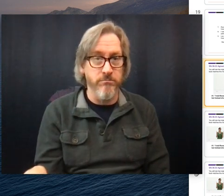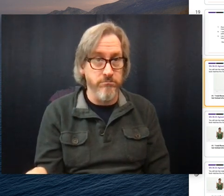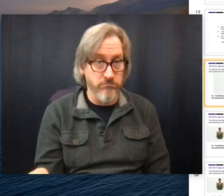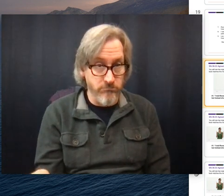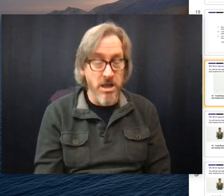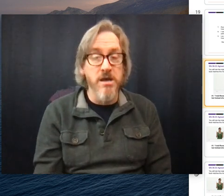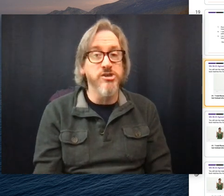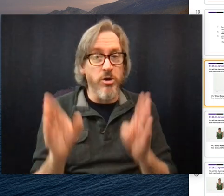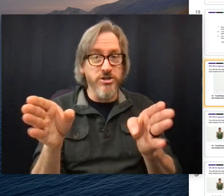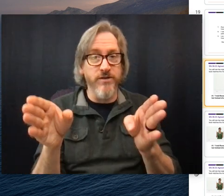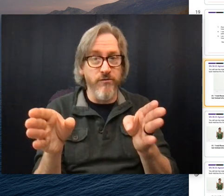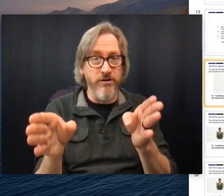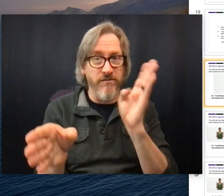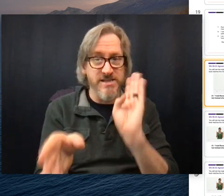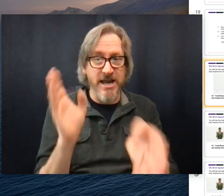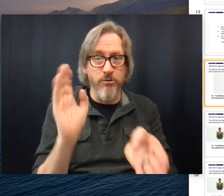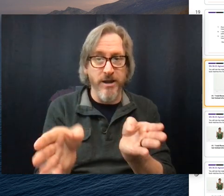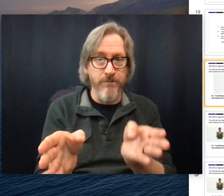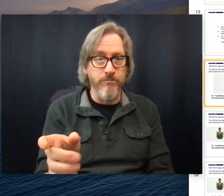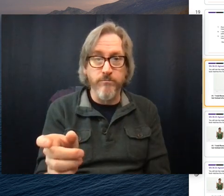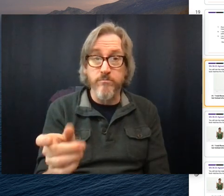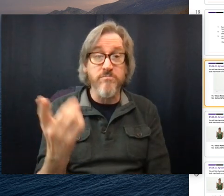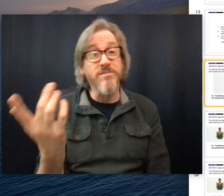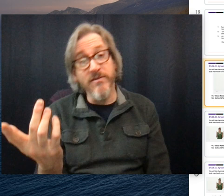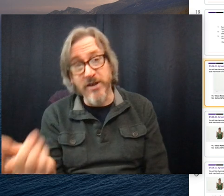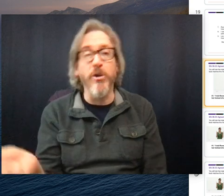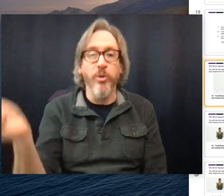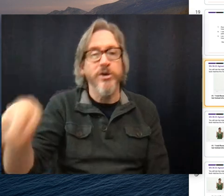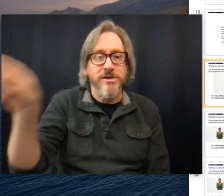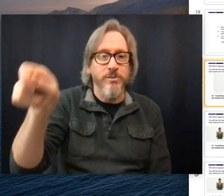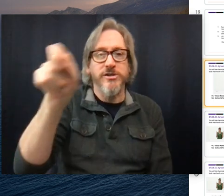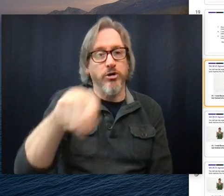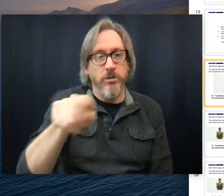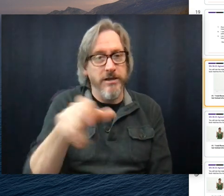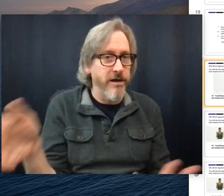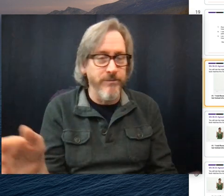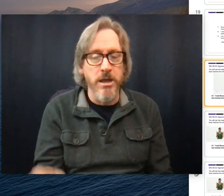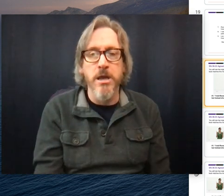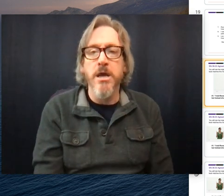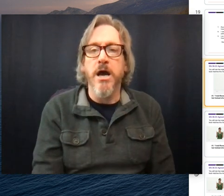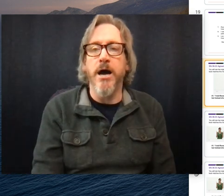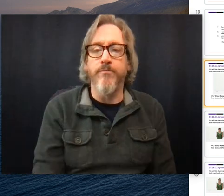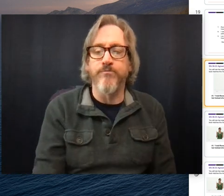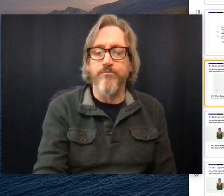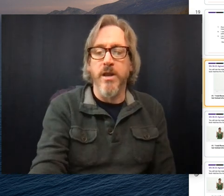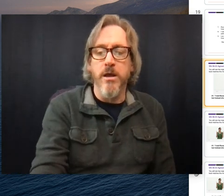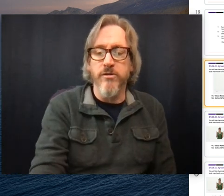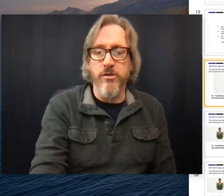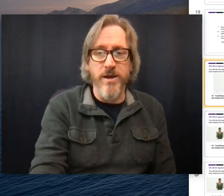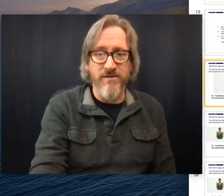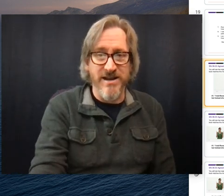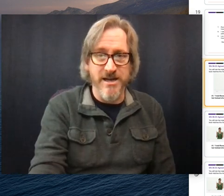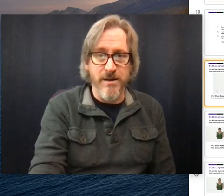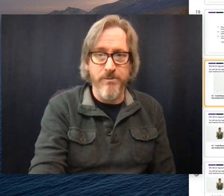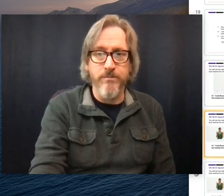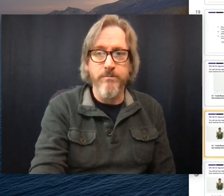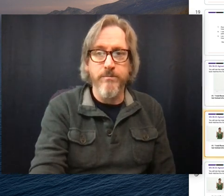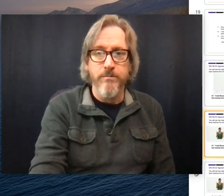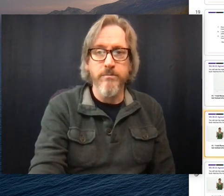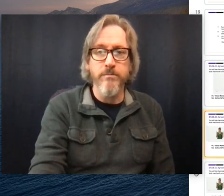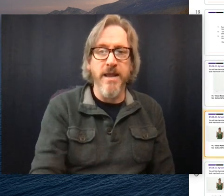me. So watch the video, figure out if it's A or B. Then what you would do is you would circle it, right? The other way I've got it set